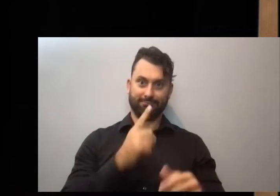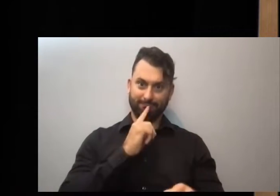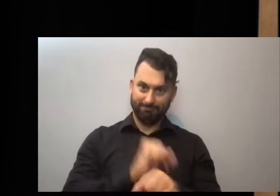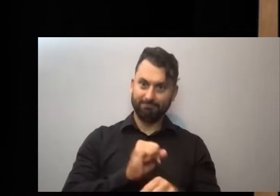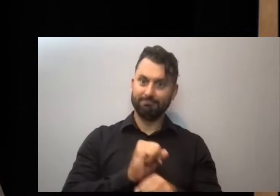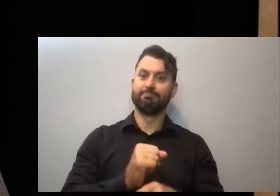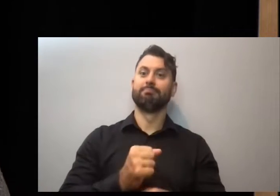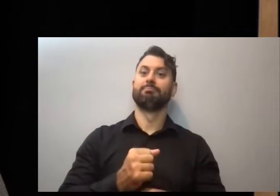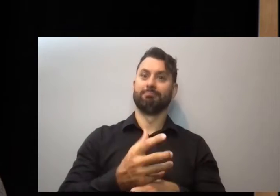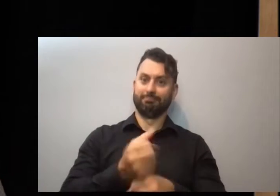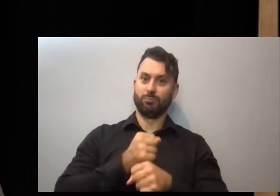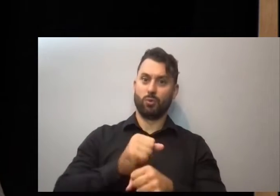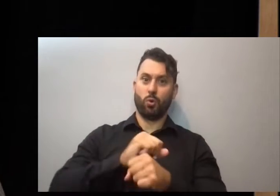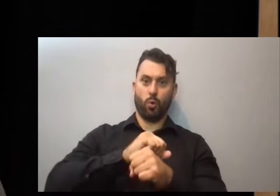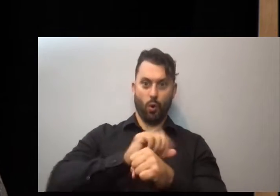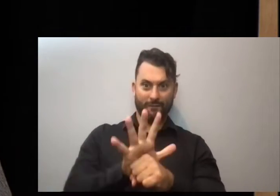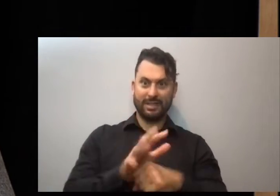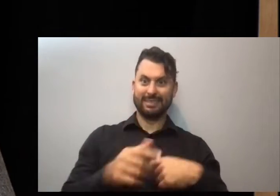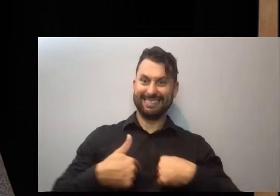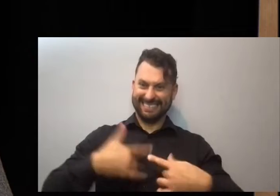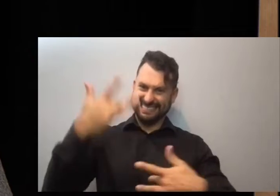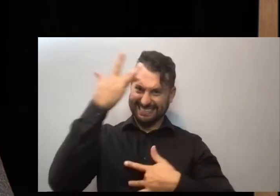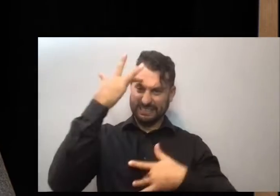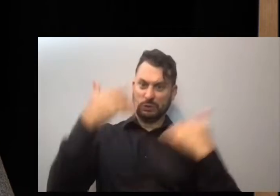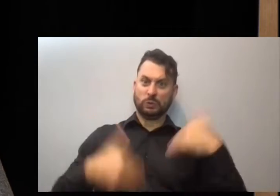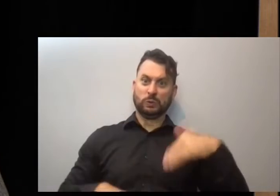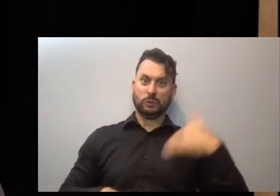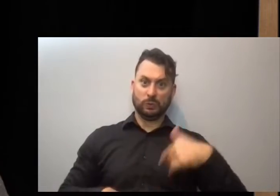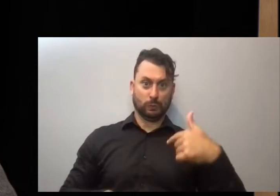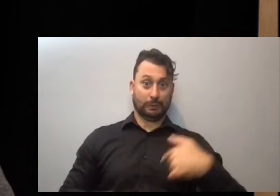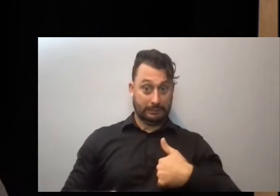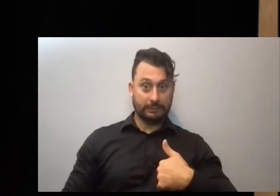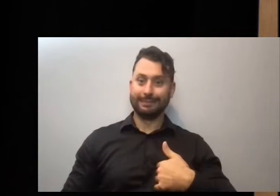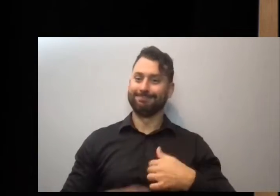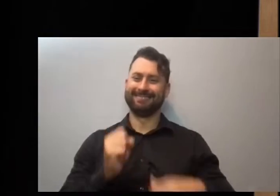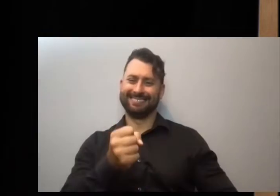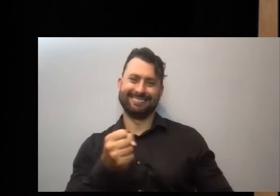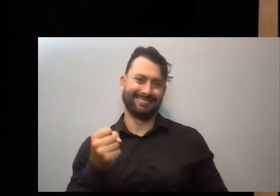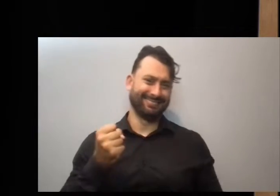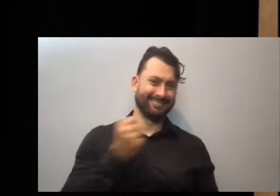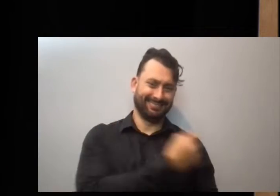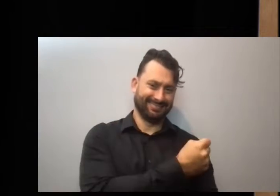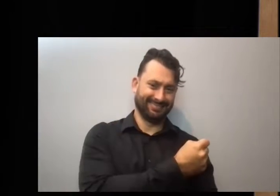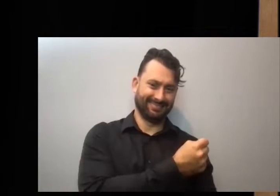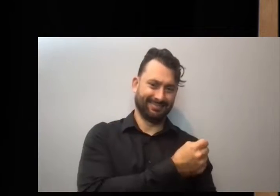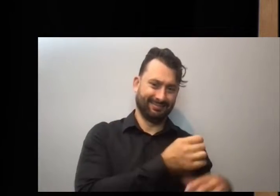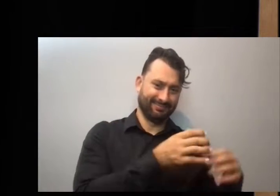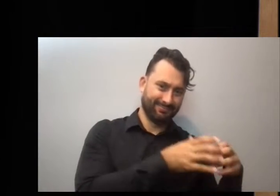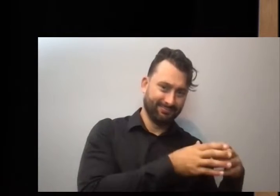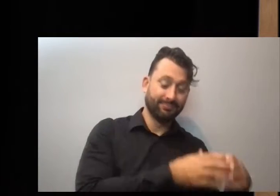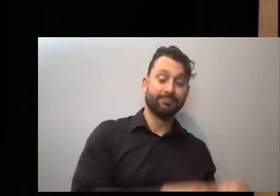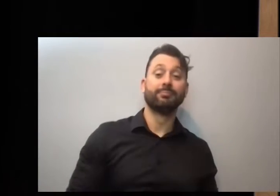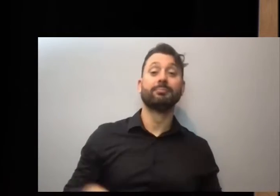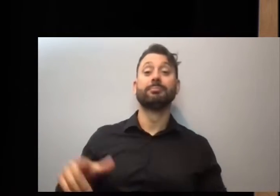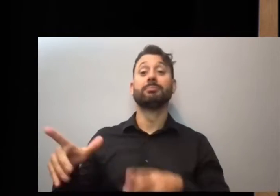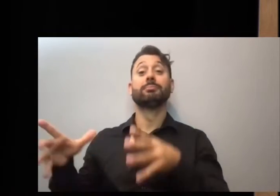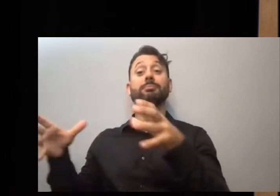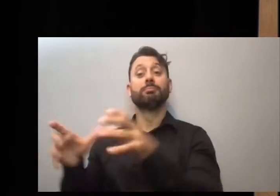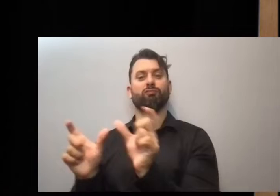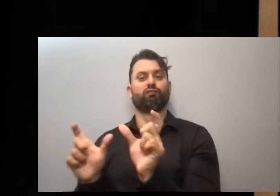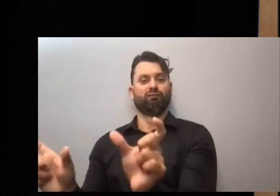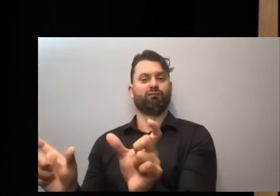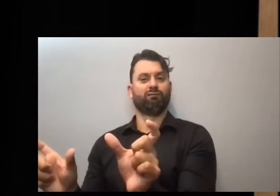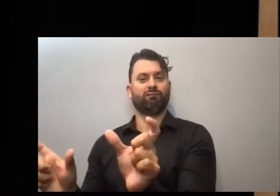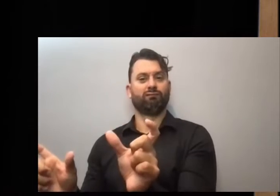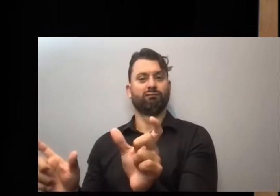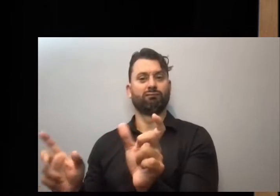sick. With quarantine, they've been exposed to somebody who has had